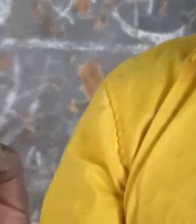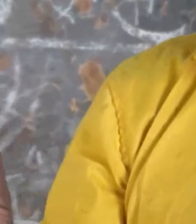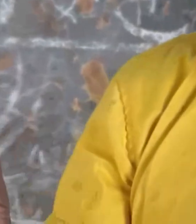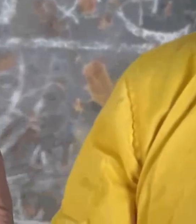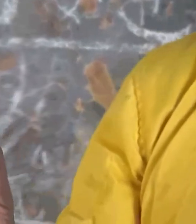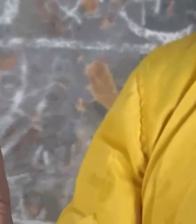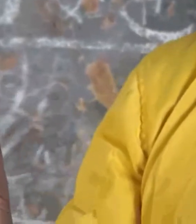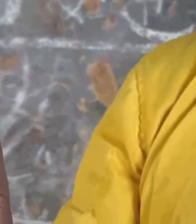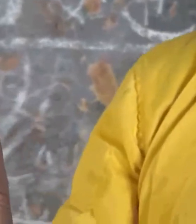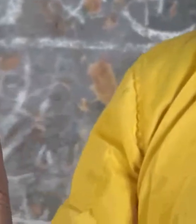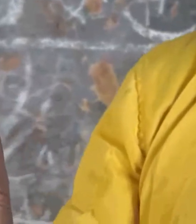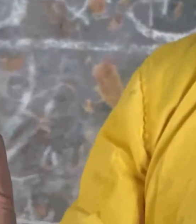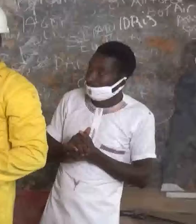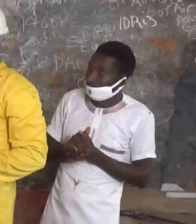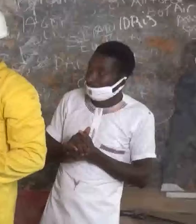Okay?